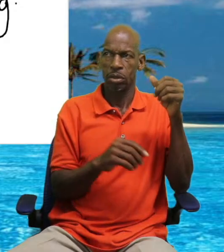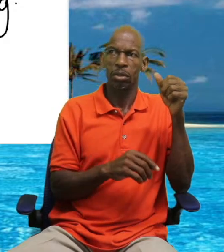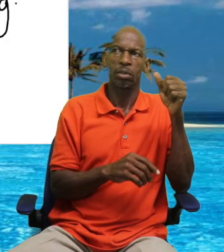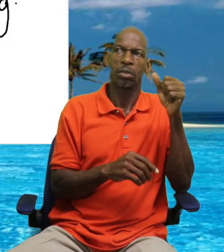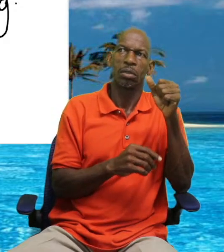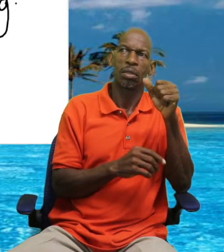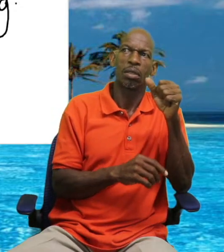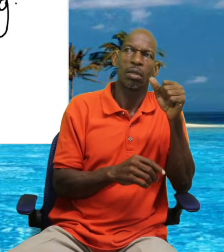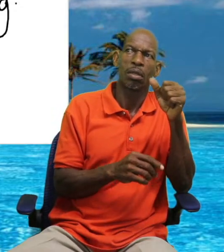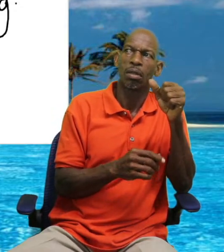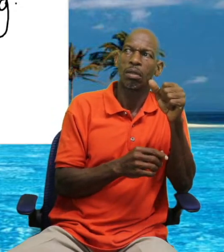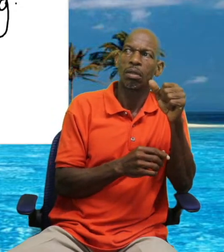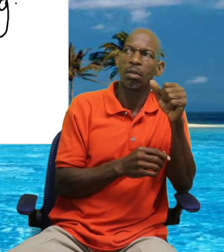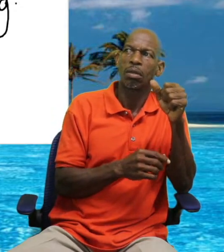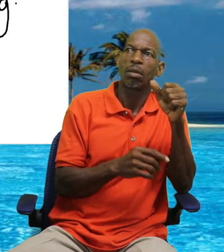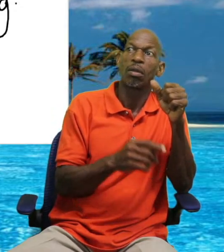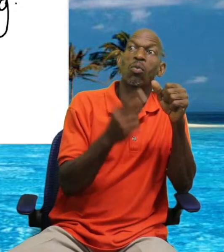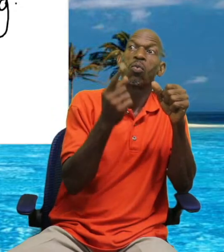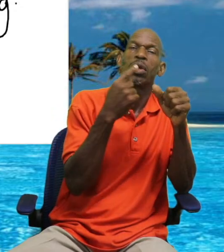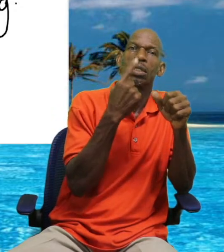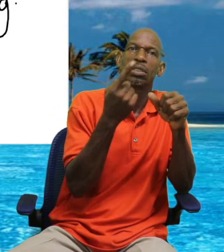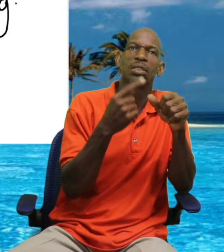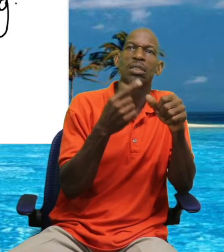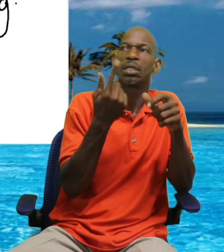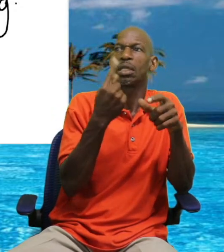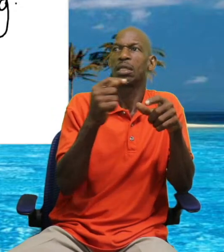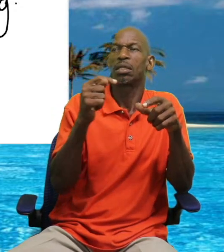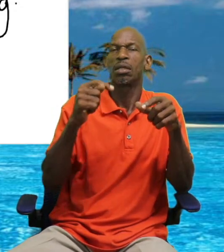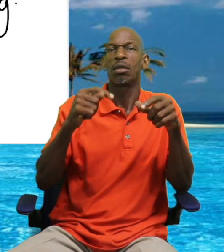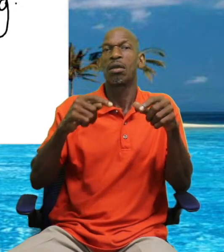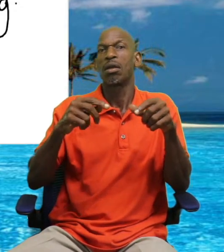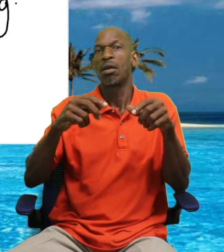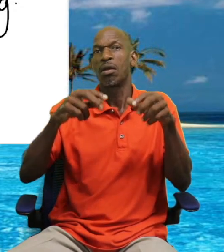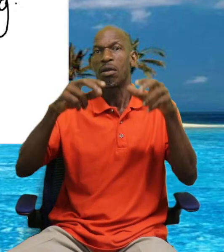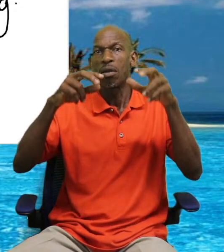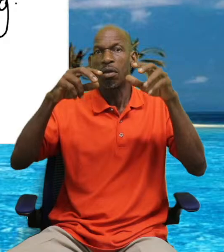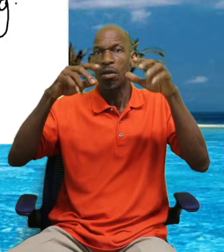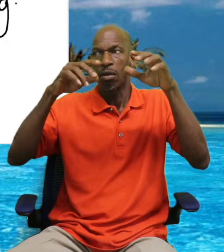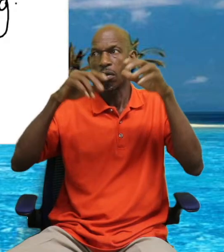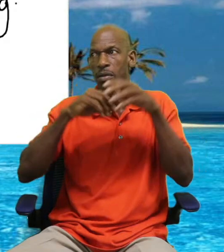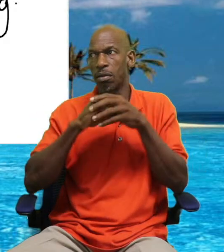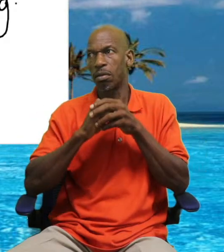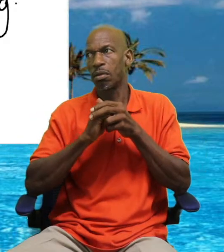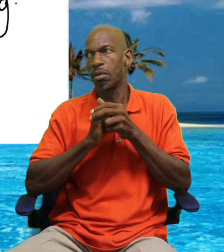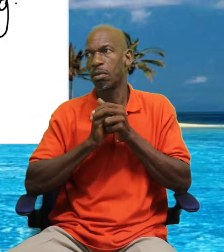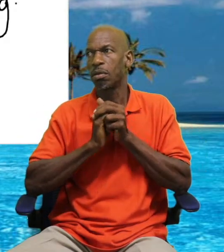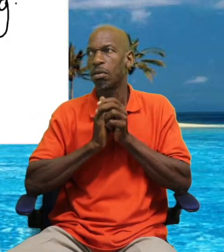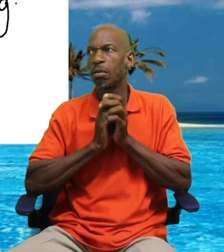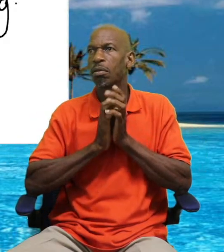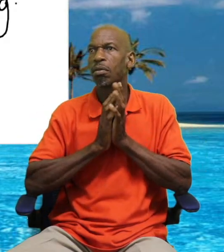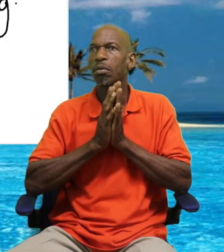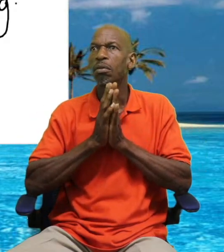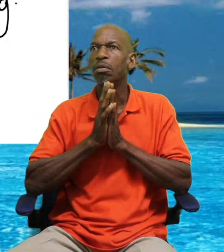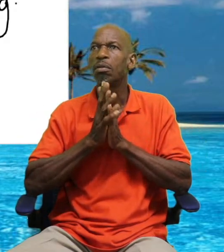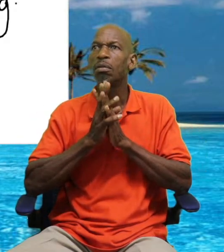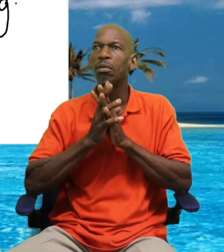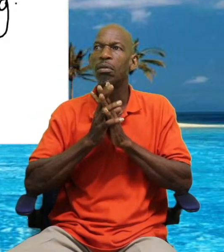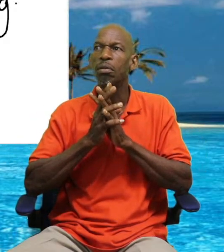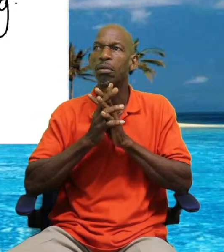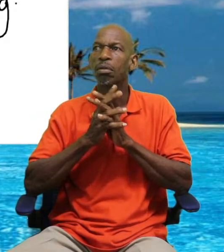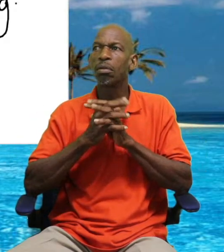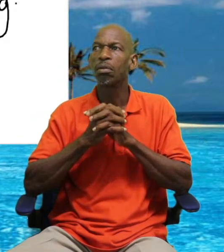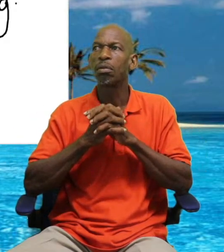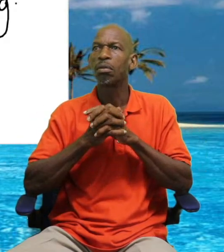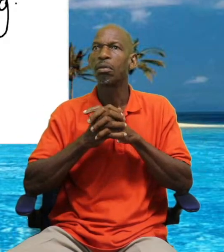The sun is shining. Now I'm asking the interpreter, don't sign it, but he has to sign something.